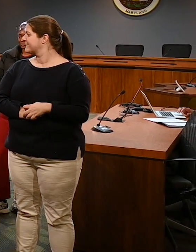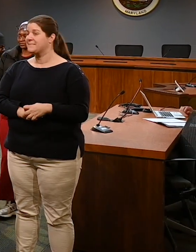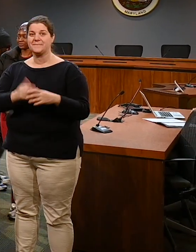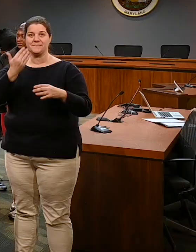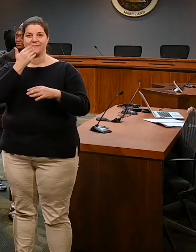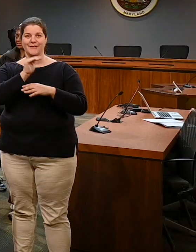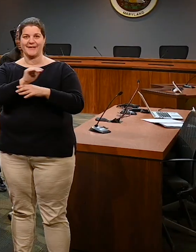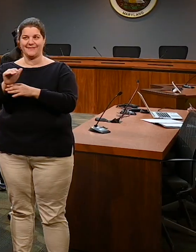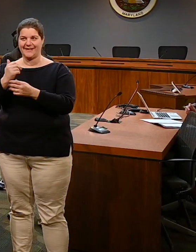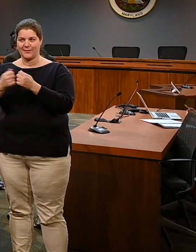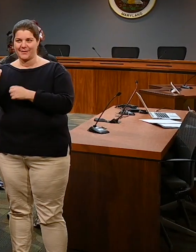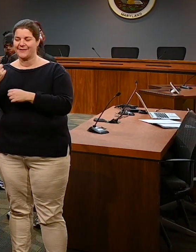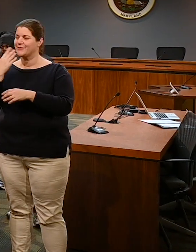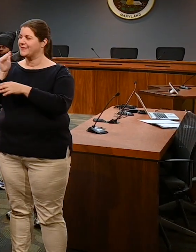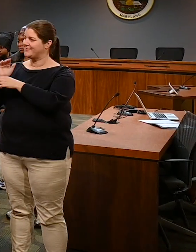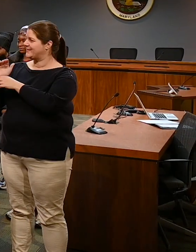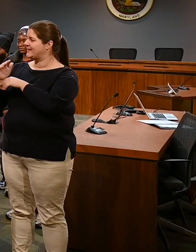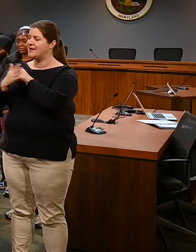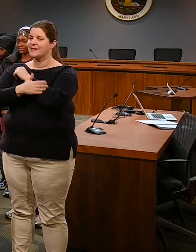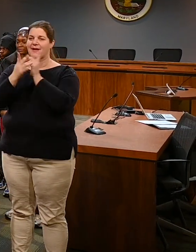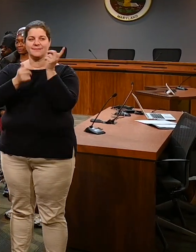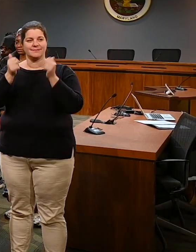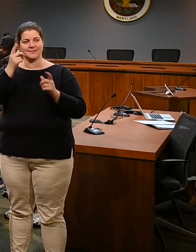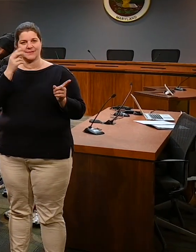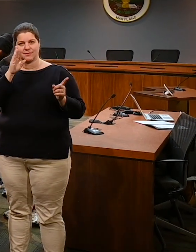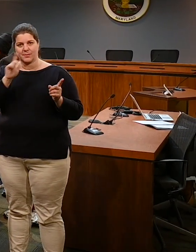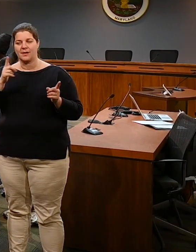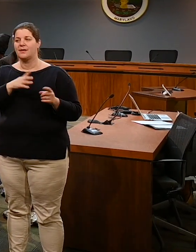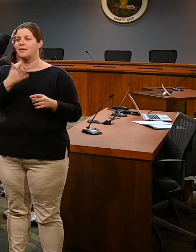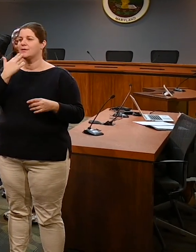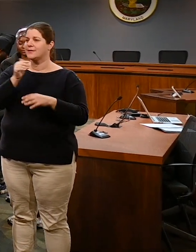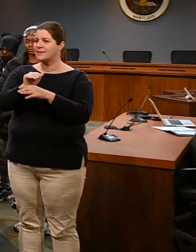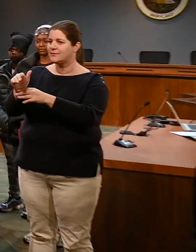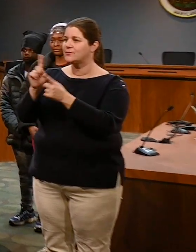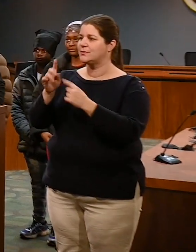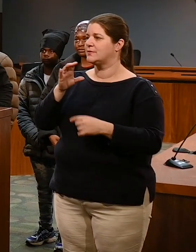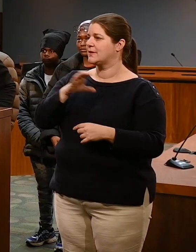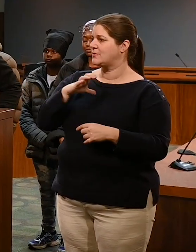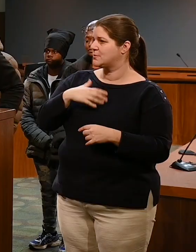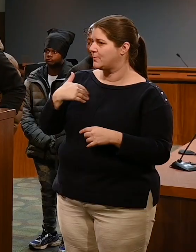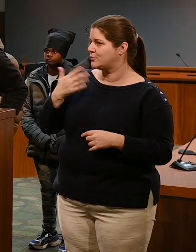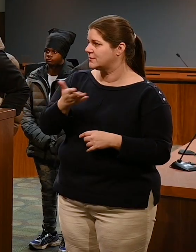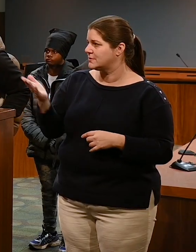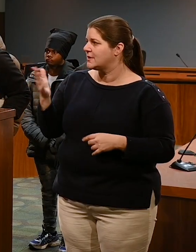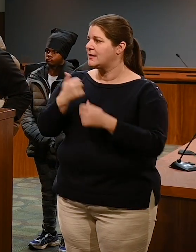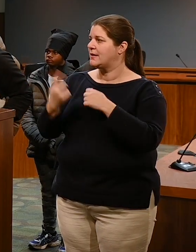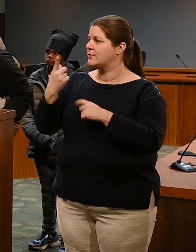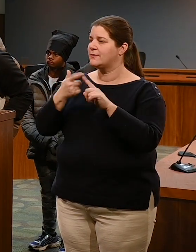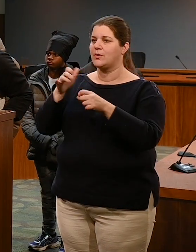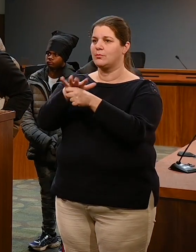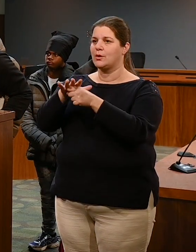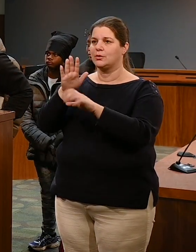Good evening, everyone. Good evening, County Executive Ball. Good evening to all of the council people, everyone from the local children's